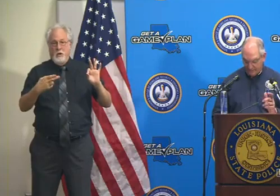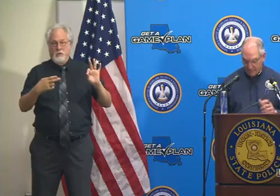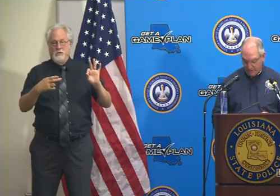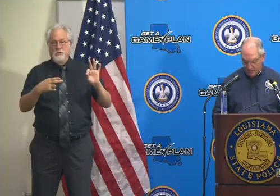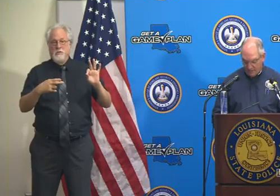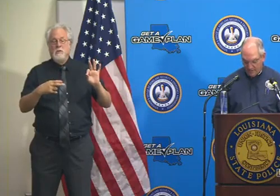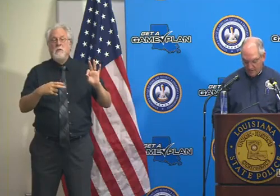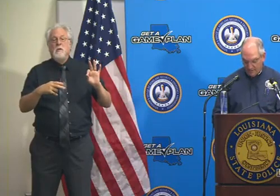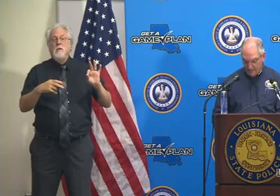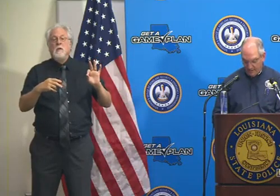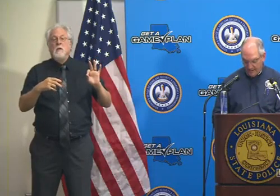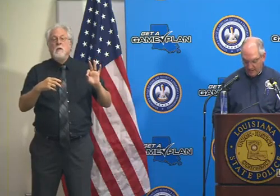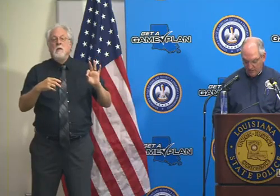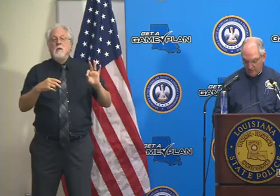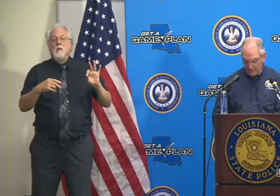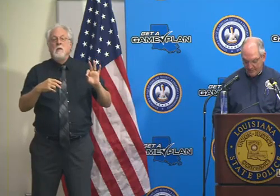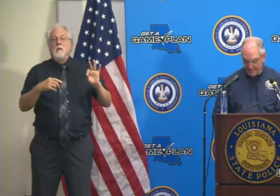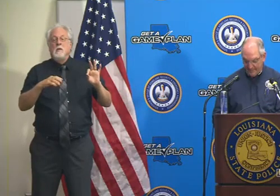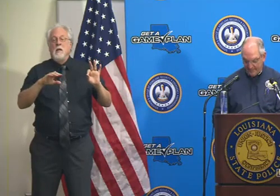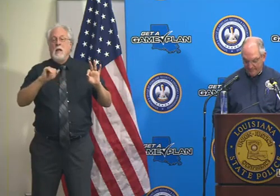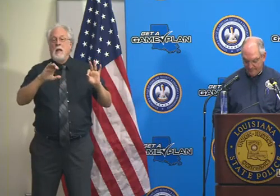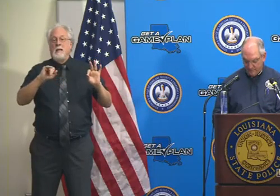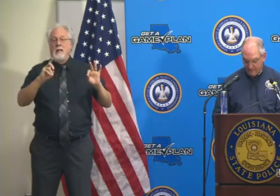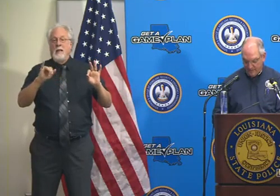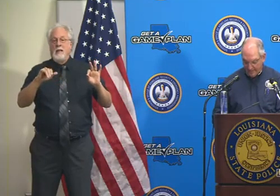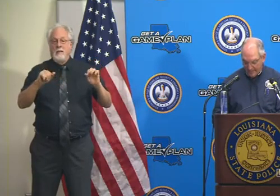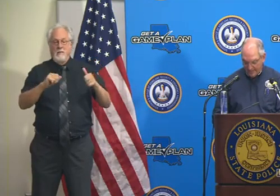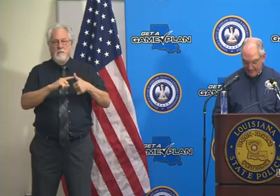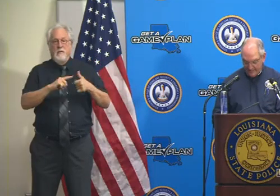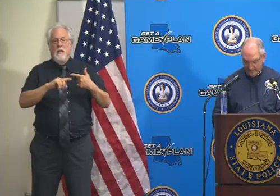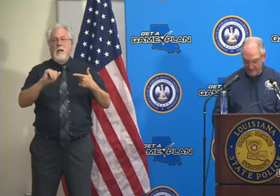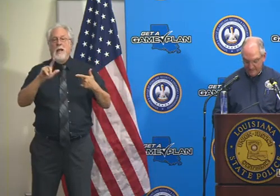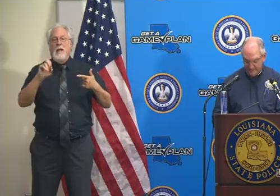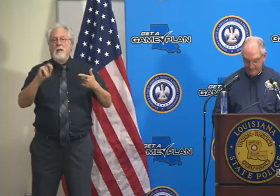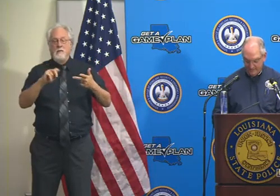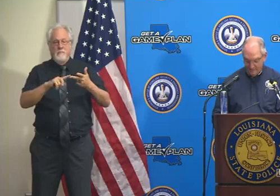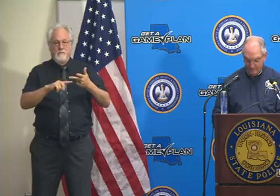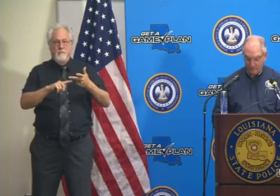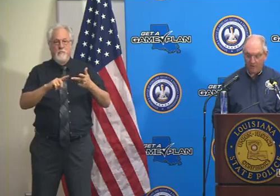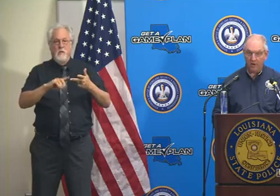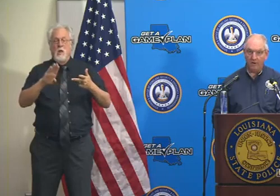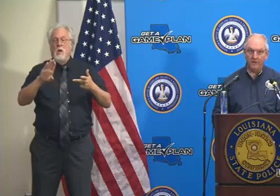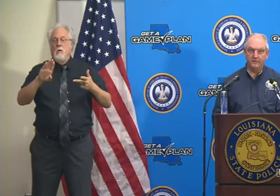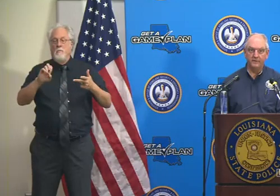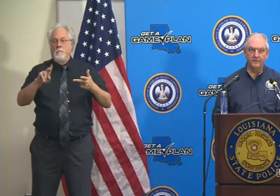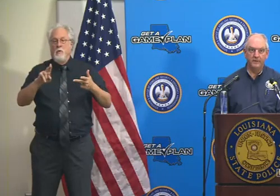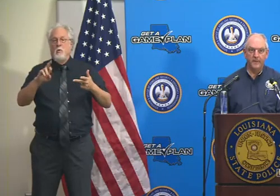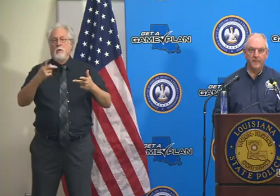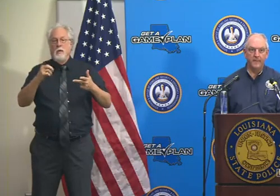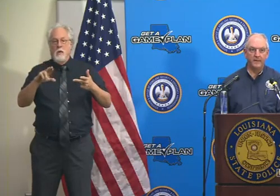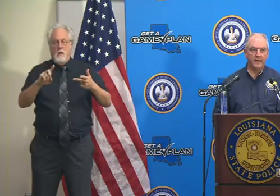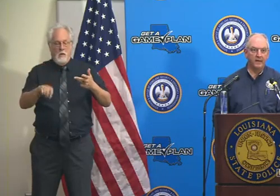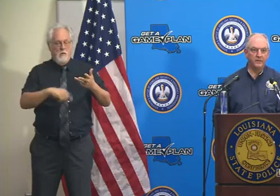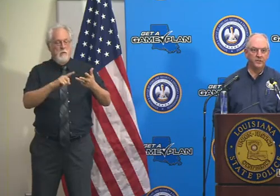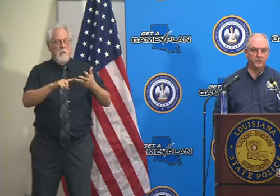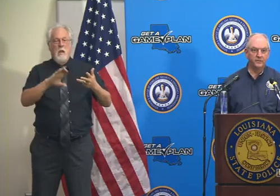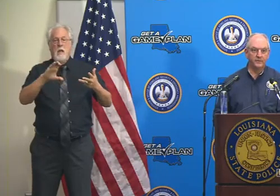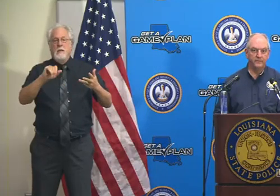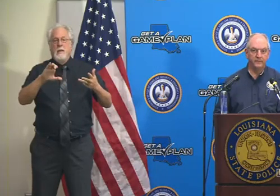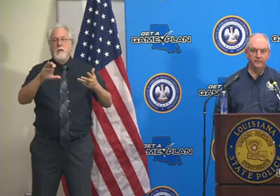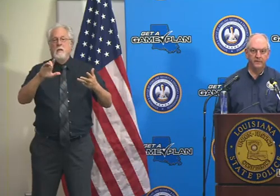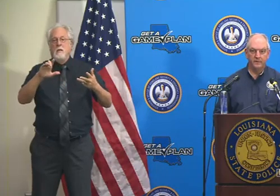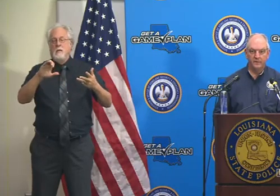presently, and they include Acadia, Allen, Beauregard,